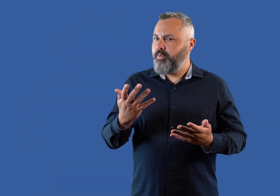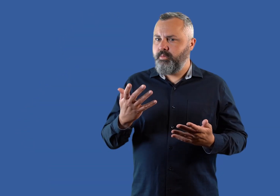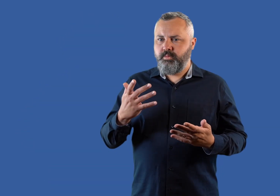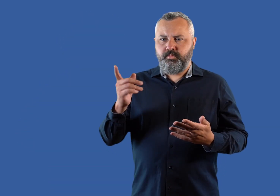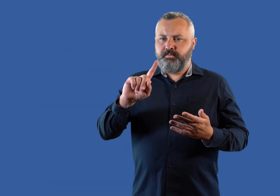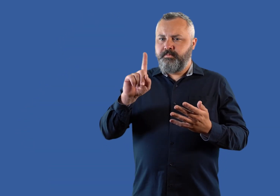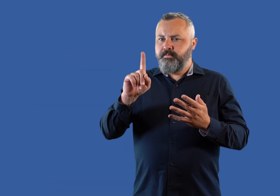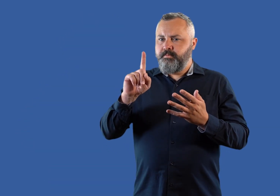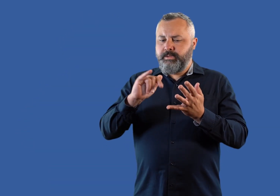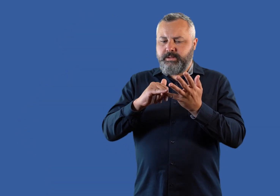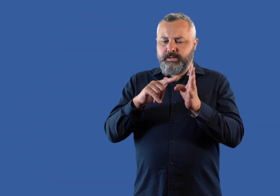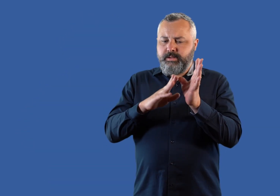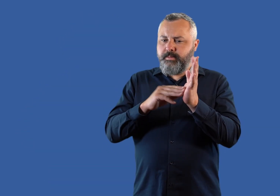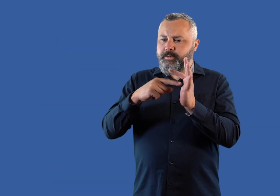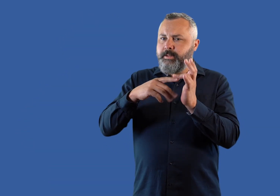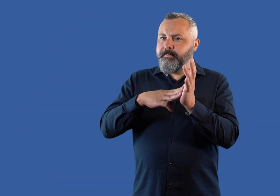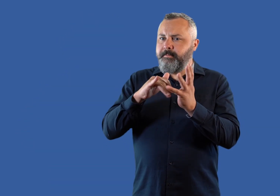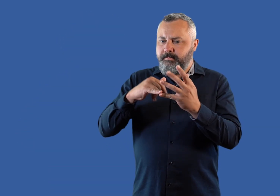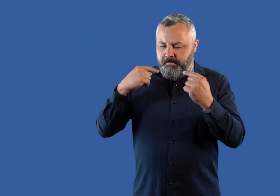So what are the symptoms?